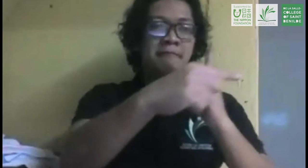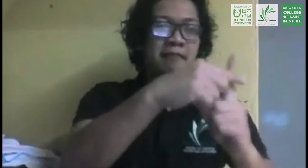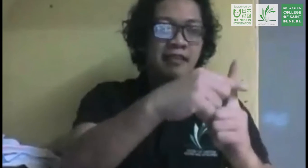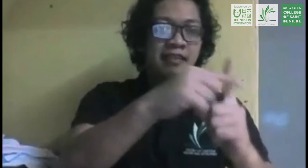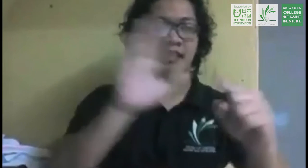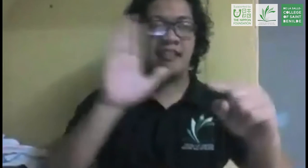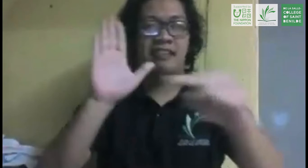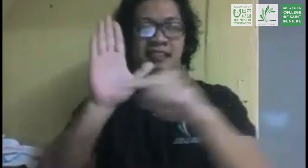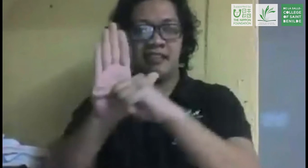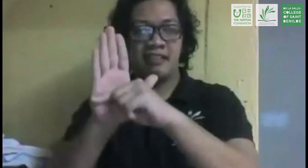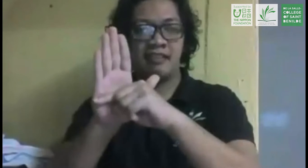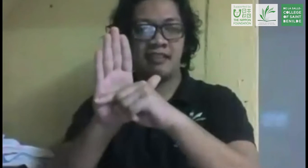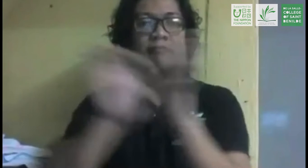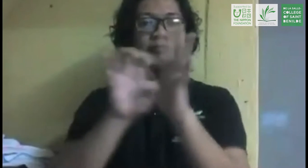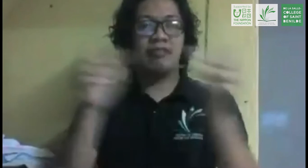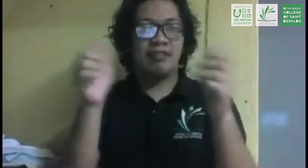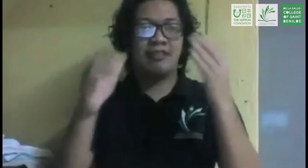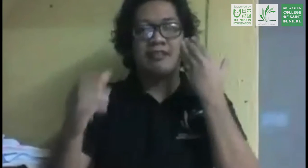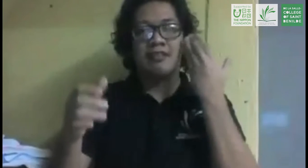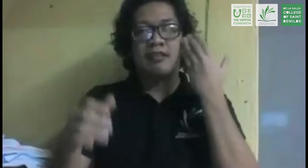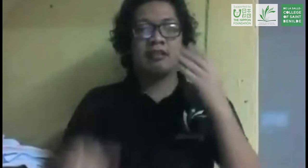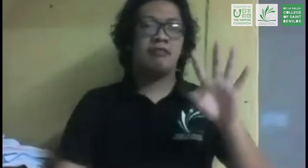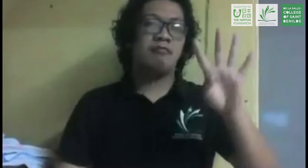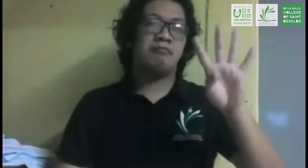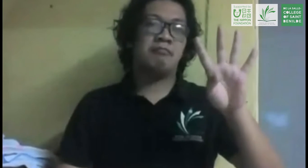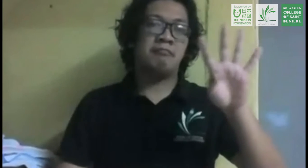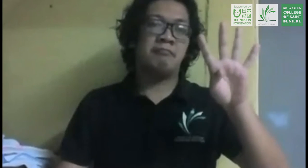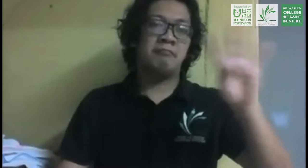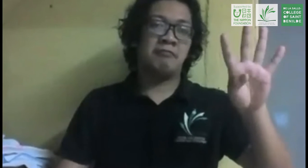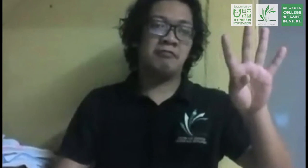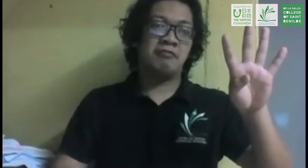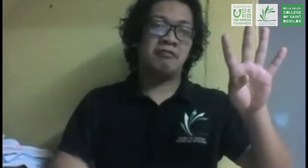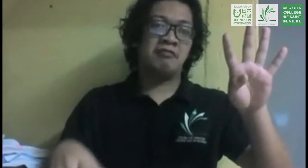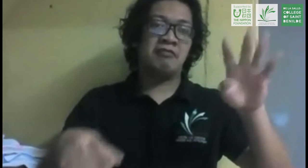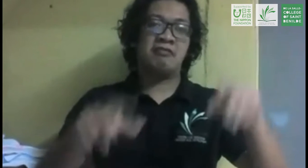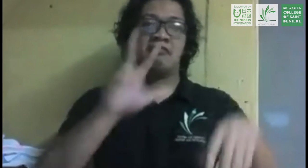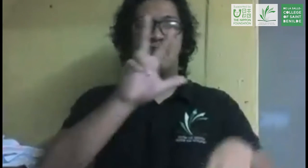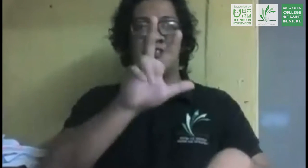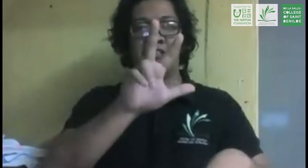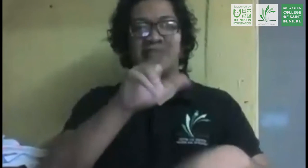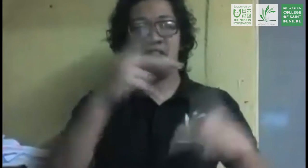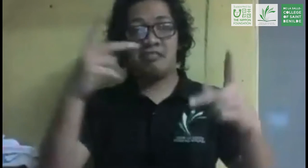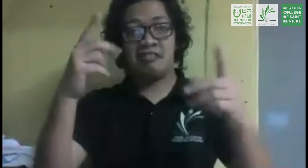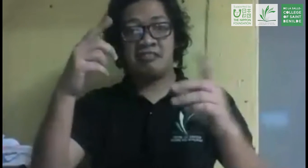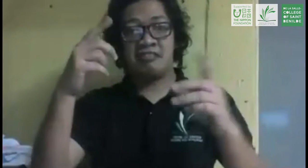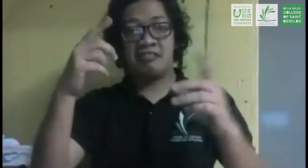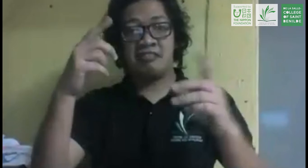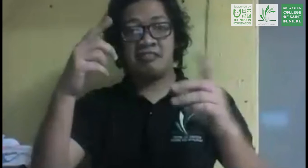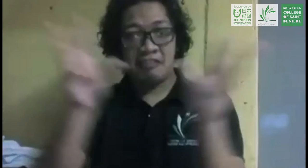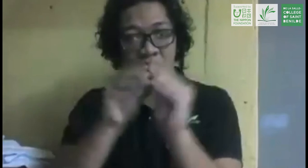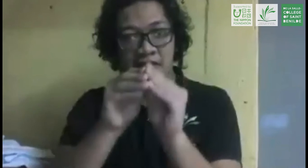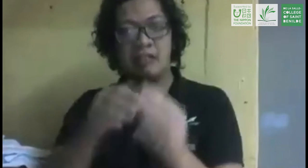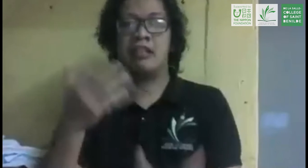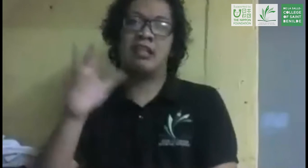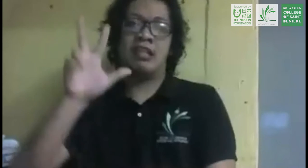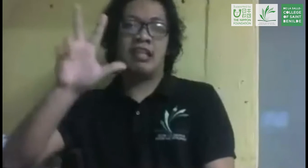I've seen that, but I've also seen there's a positive and a negative. So 4, 3